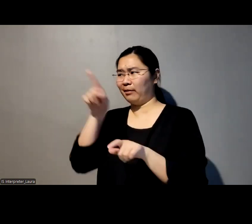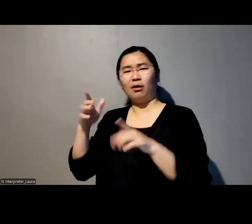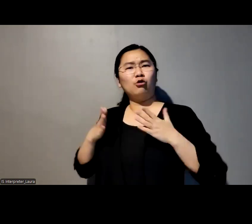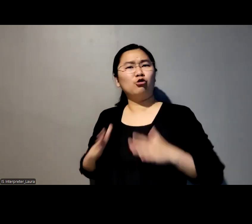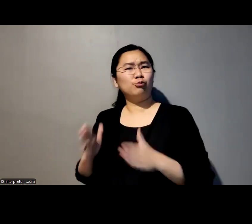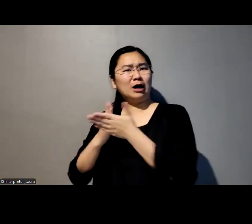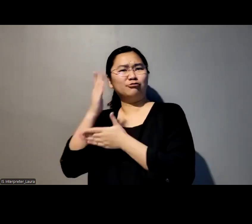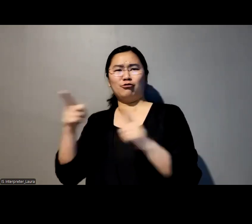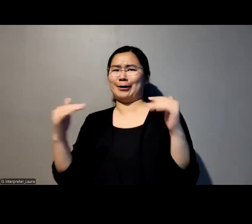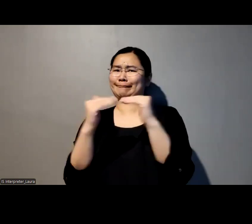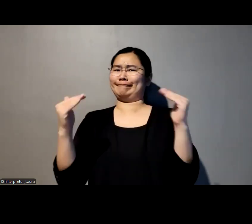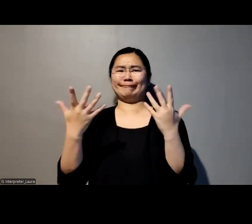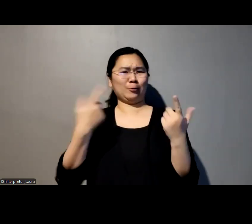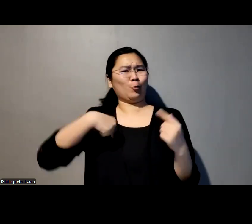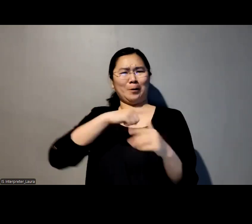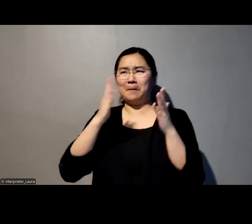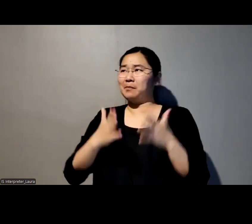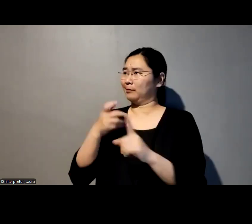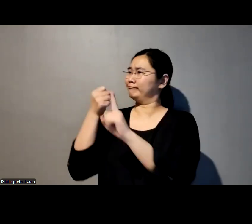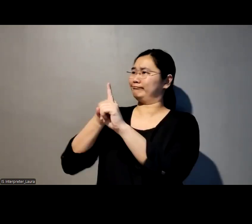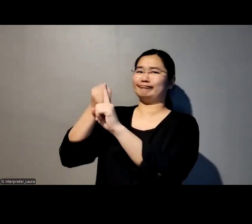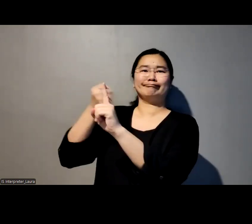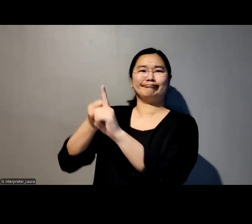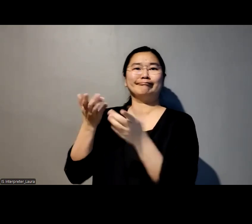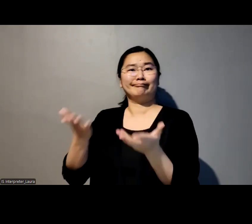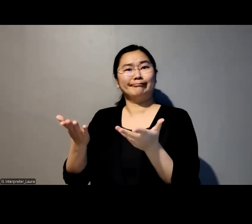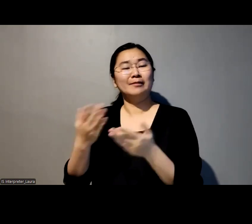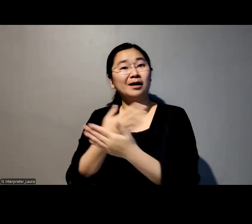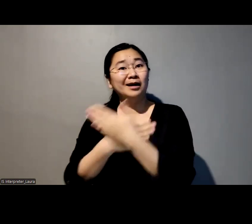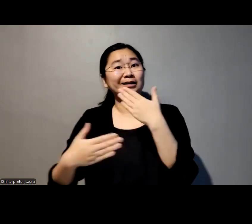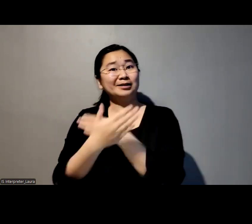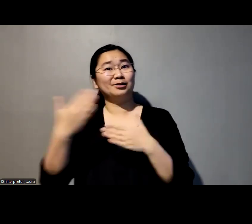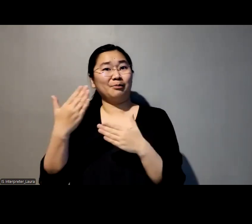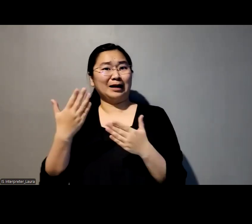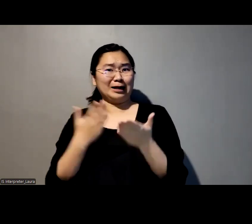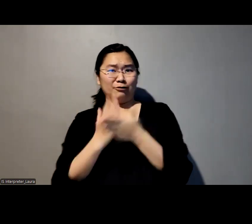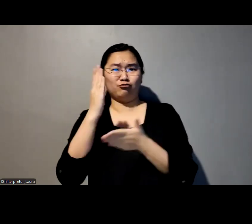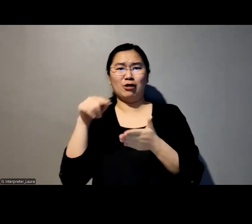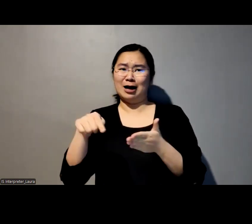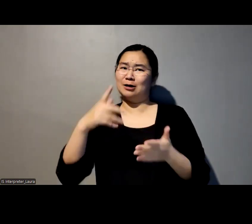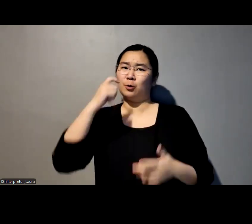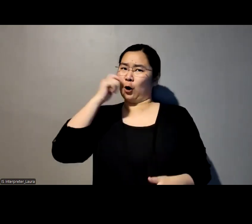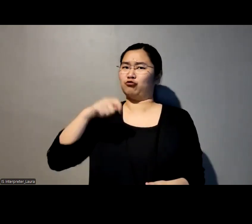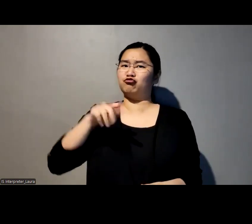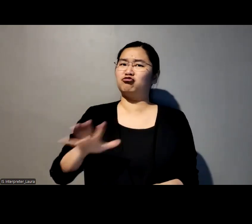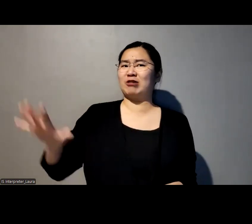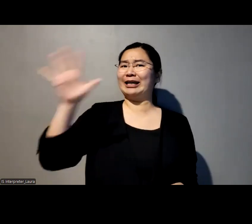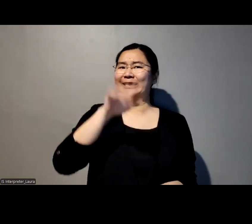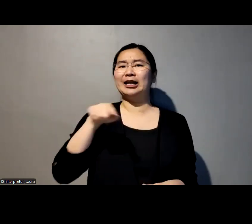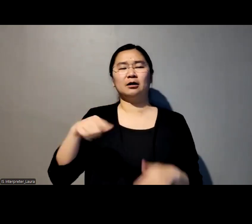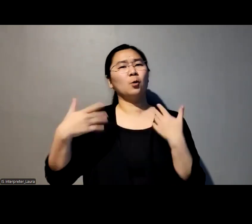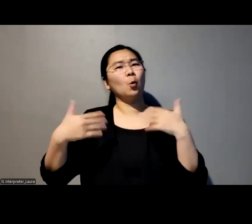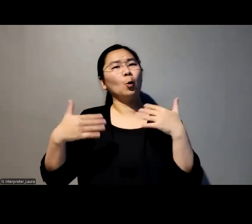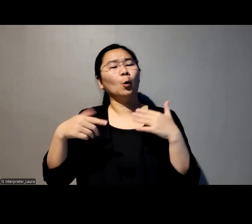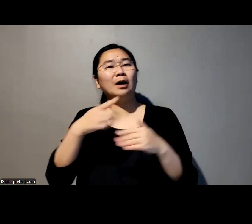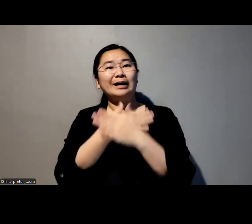of now, my country has been at war with Russia for 11 years. And next, I will say a sentence that